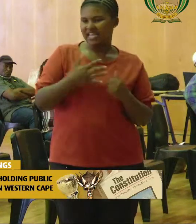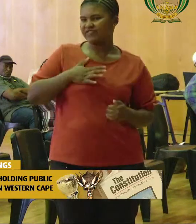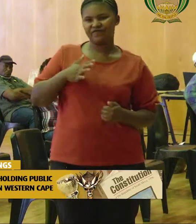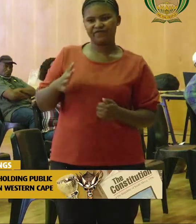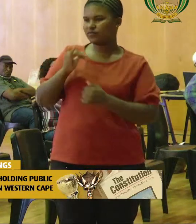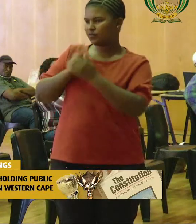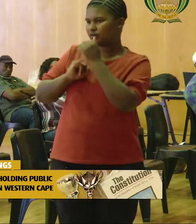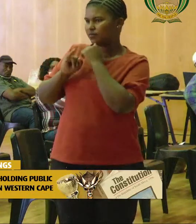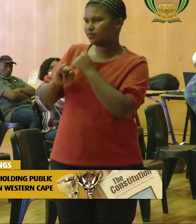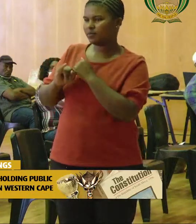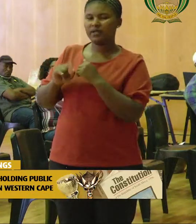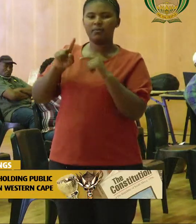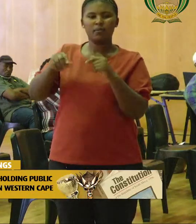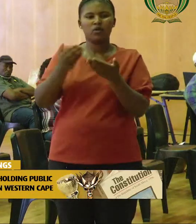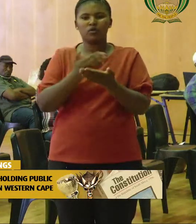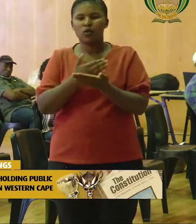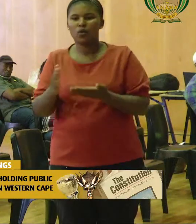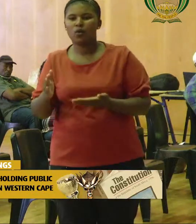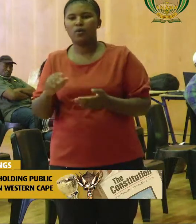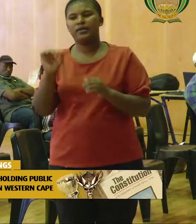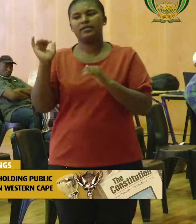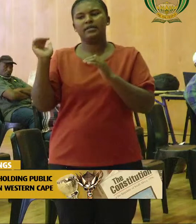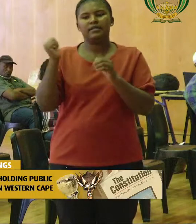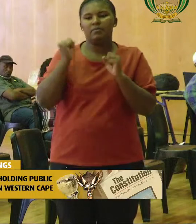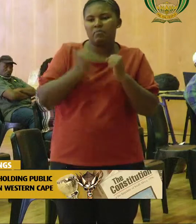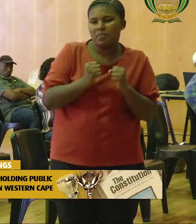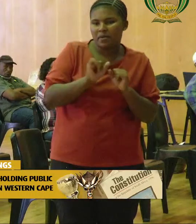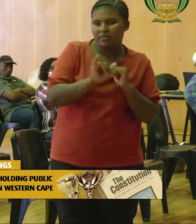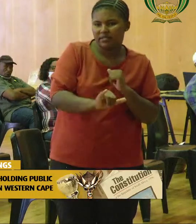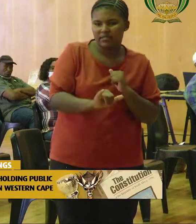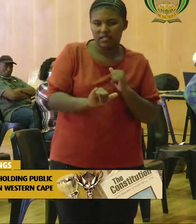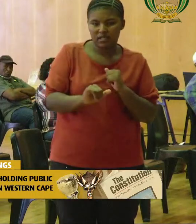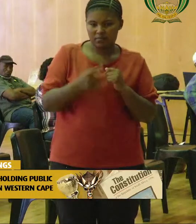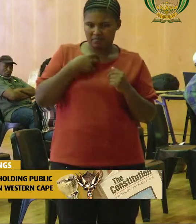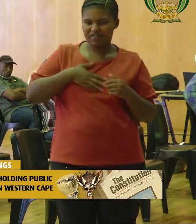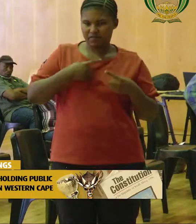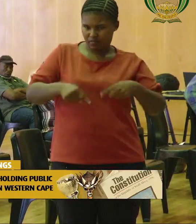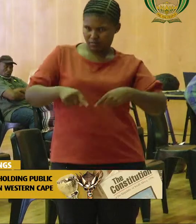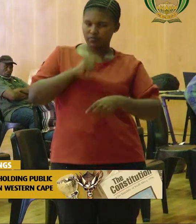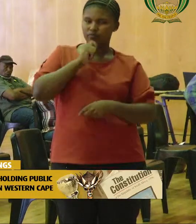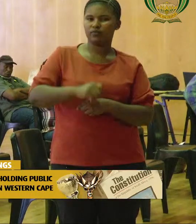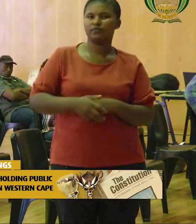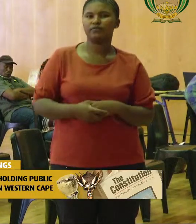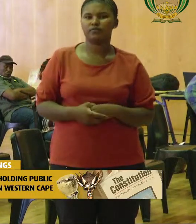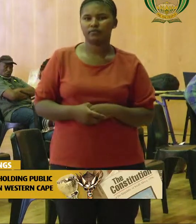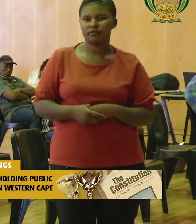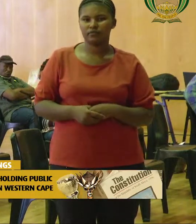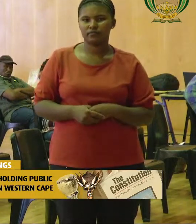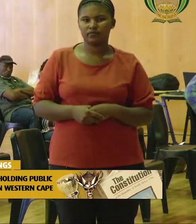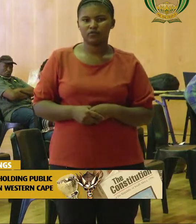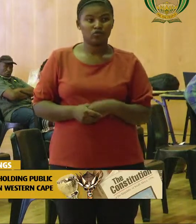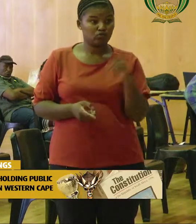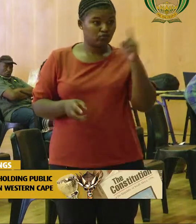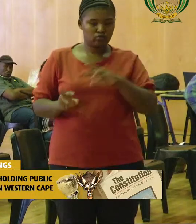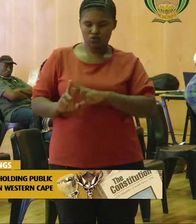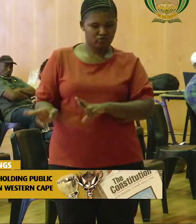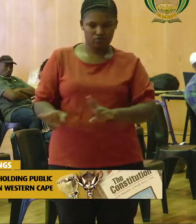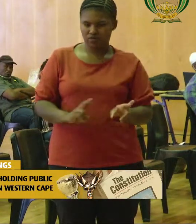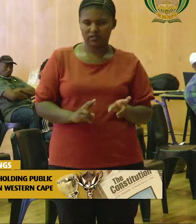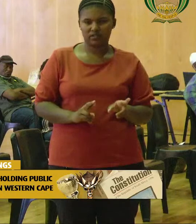asiyifuni mayisuswe mayingasuswa. To me iyani-threatenisha. To me you are not ready ukuba